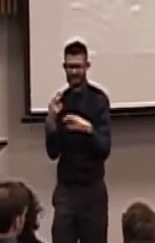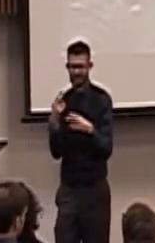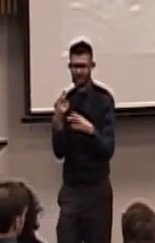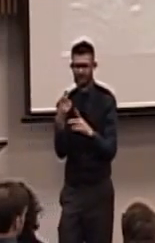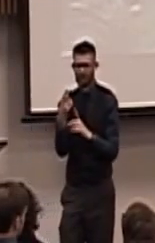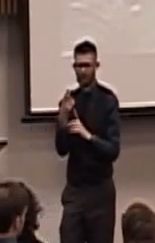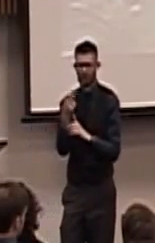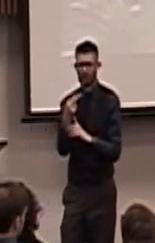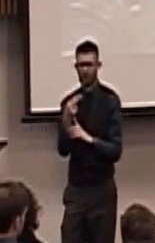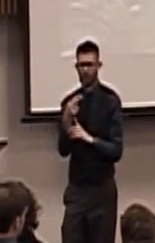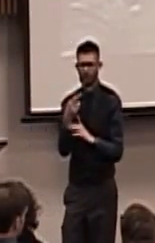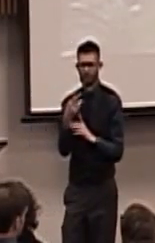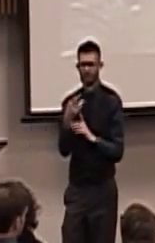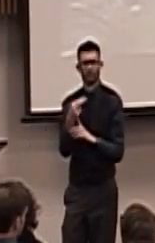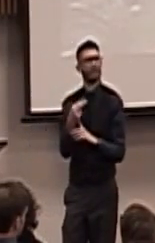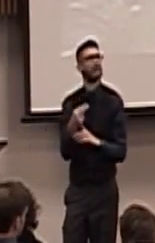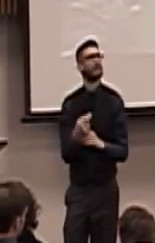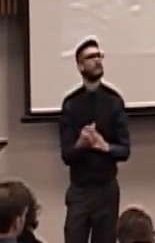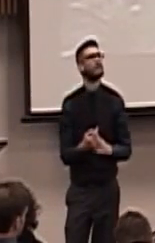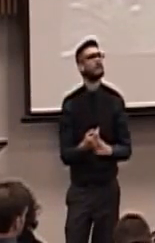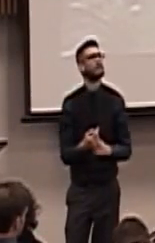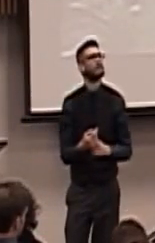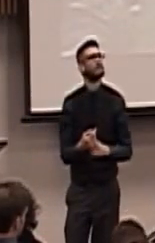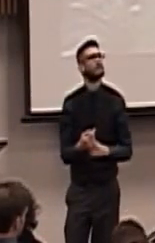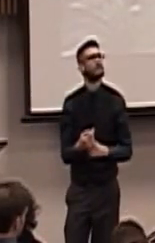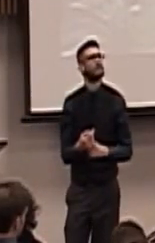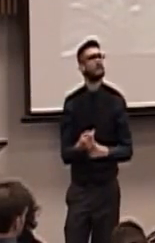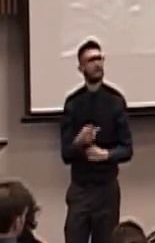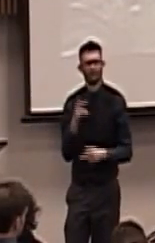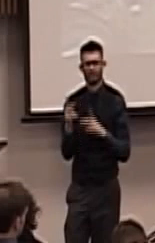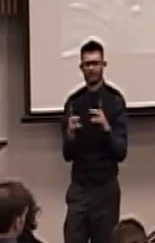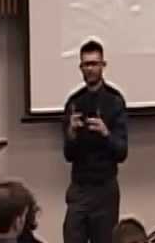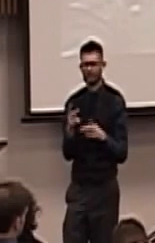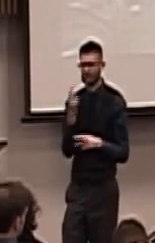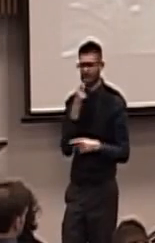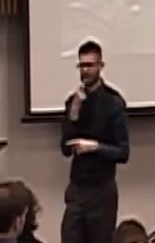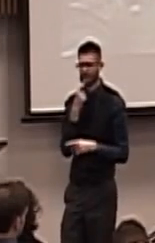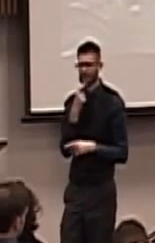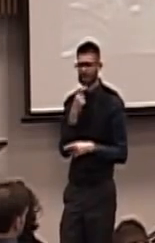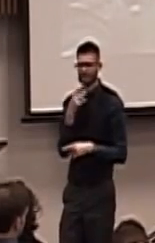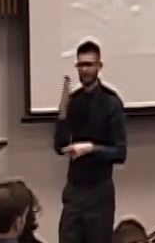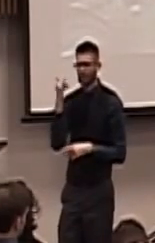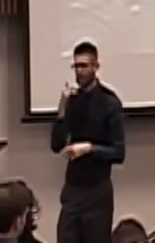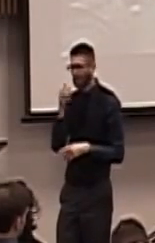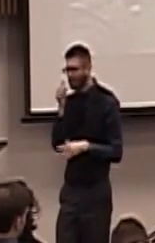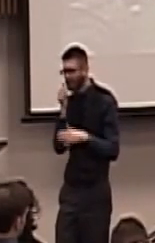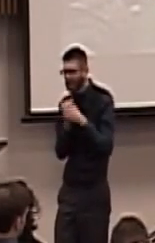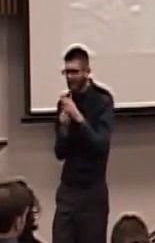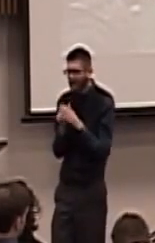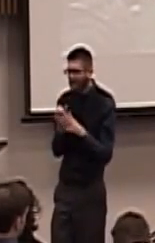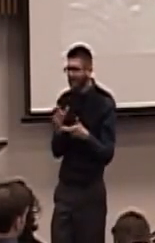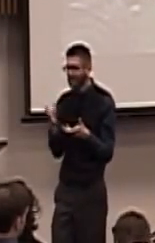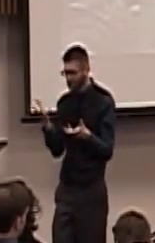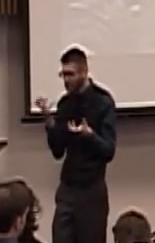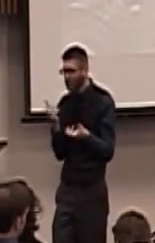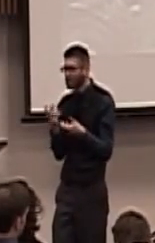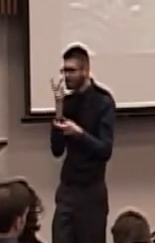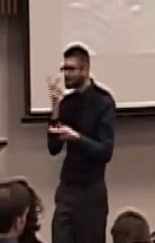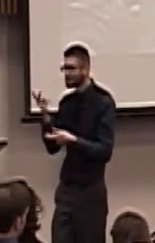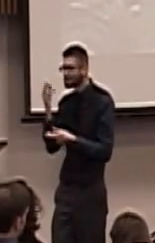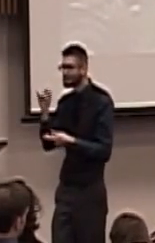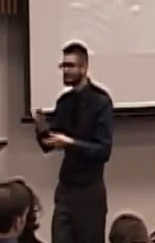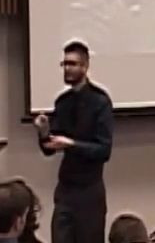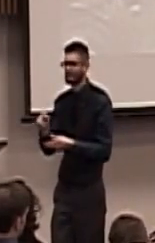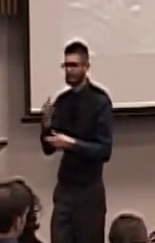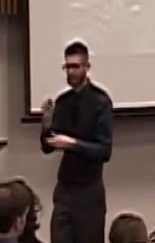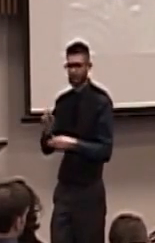And so people were saying, why are y'all hiding back here? We want to see it too, So the crowd kept